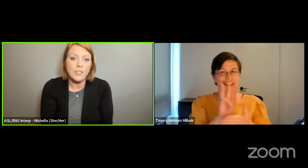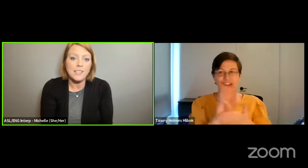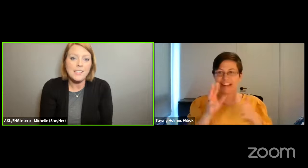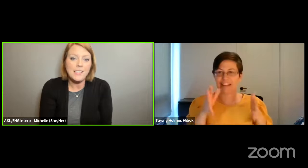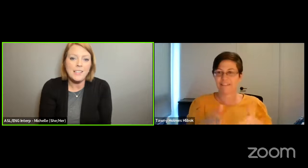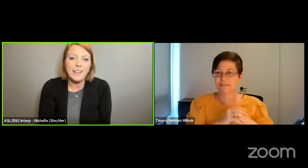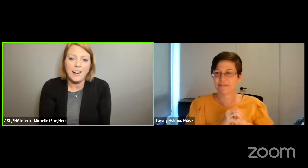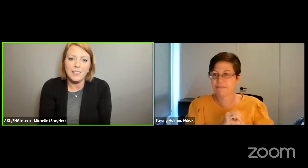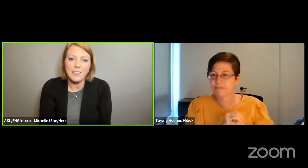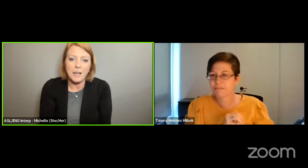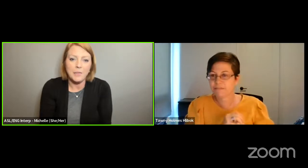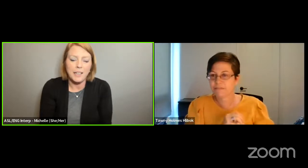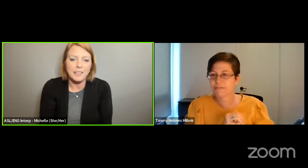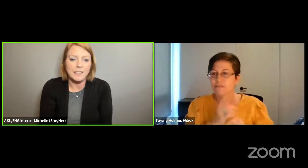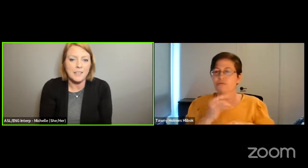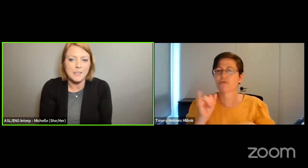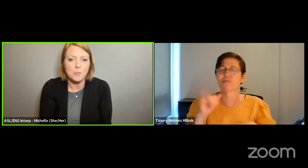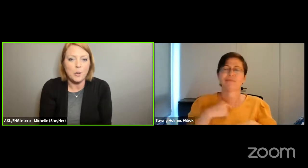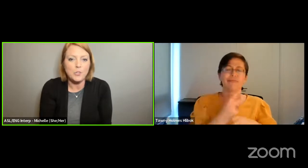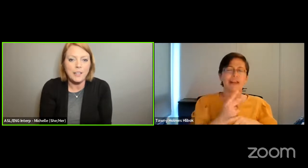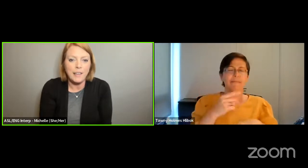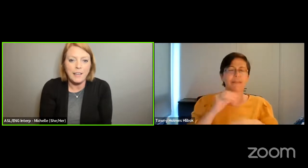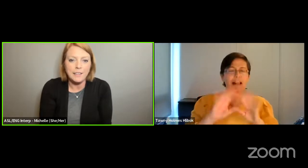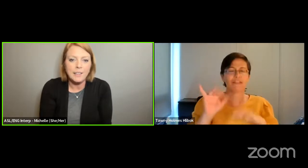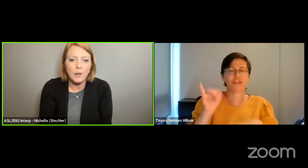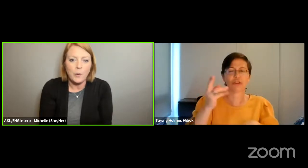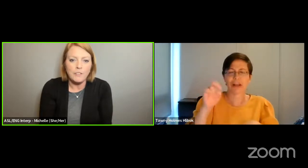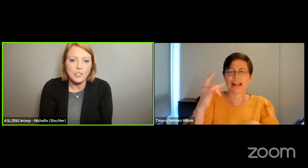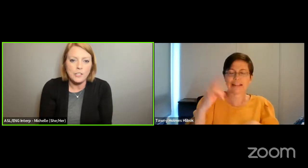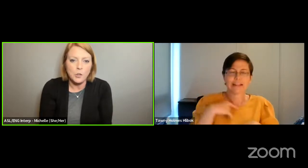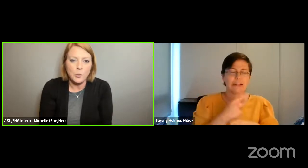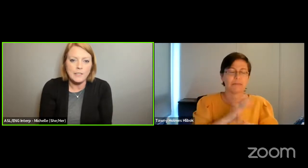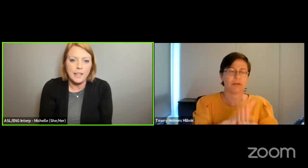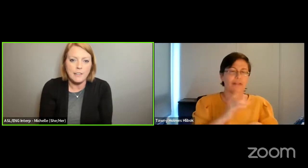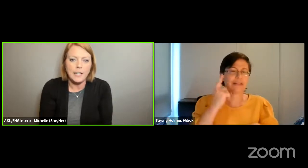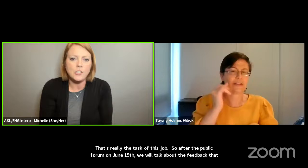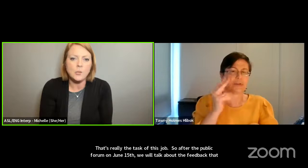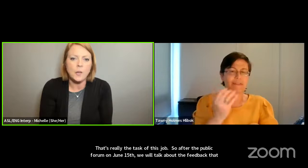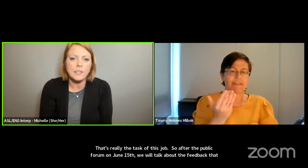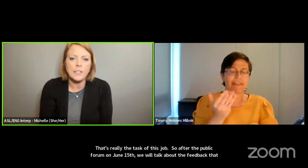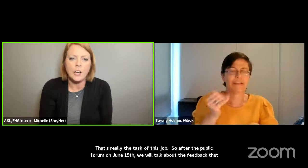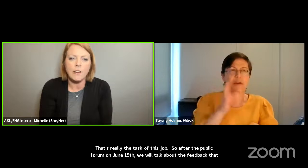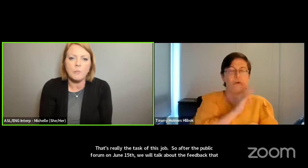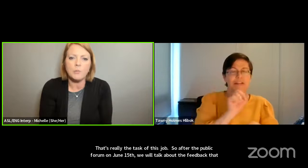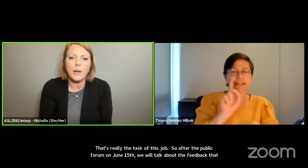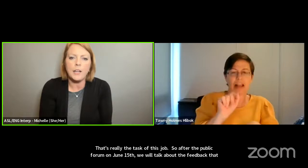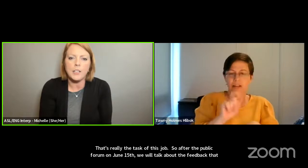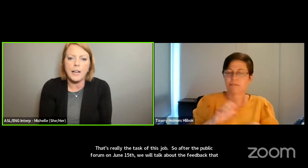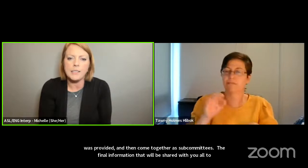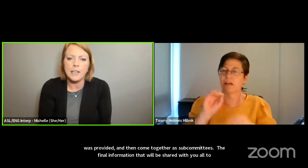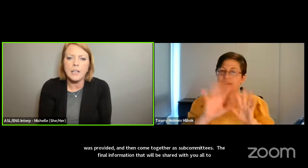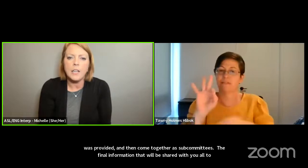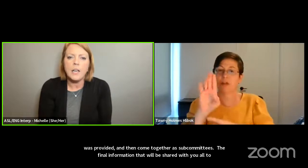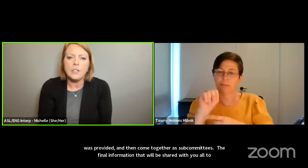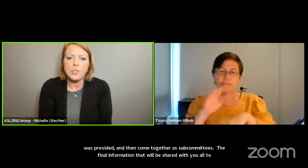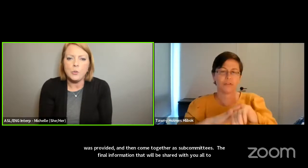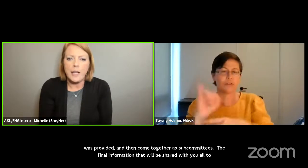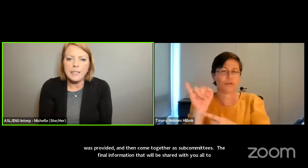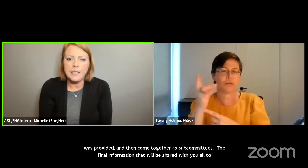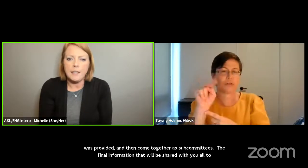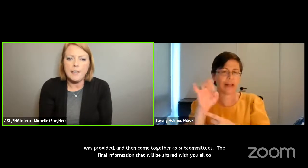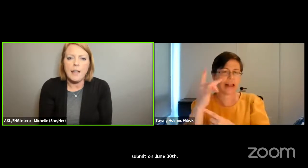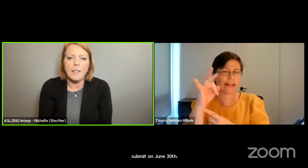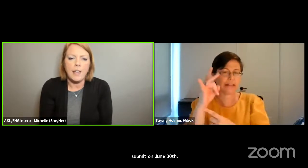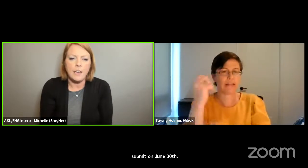So as you can see, our timeline is approaching the end. We have just a few weeks left. And I just wanted to clarify, prior I said